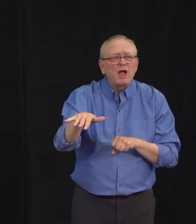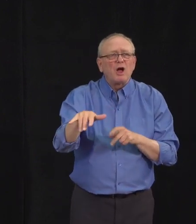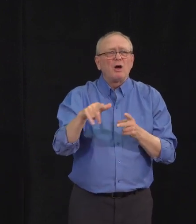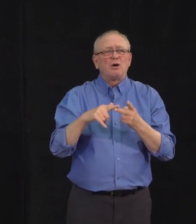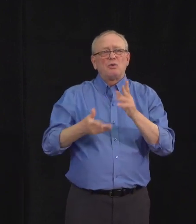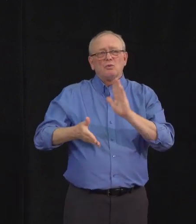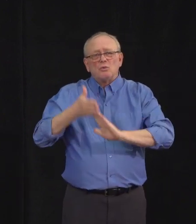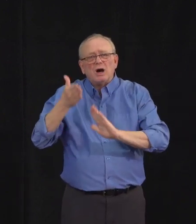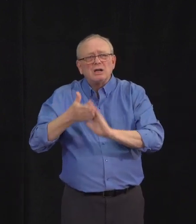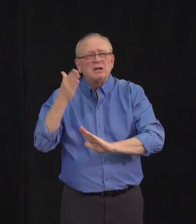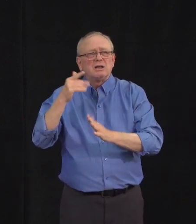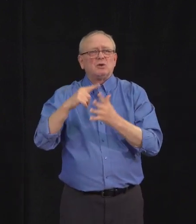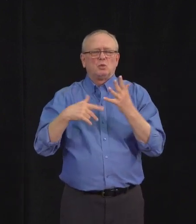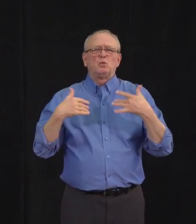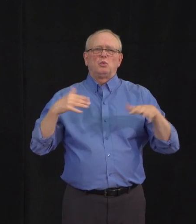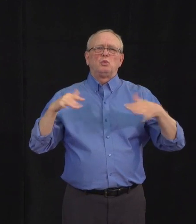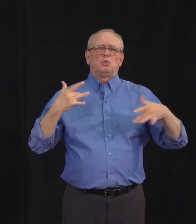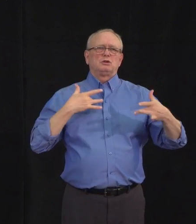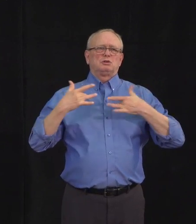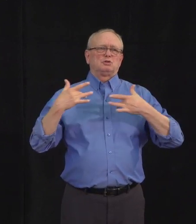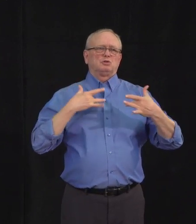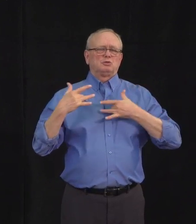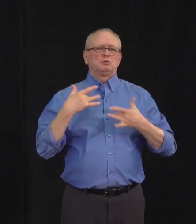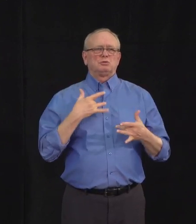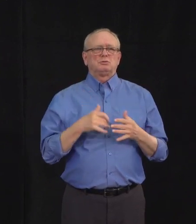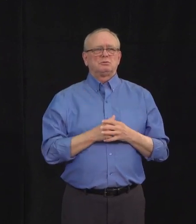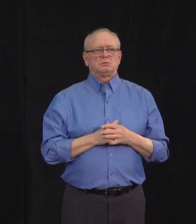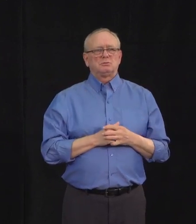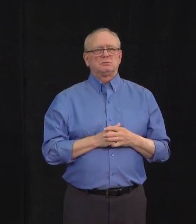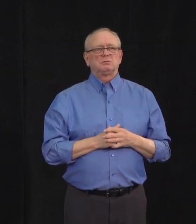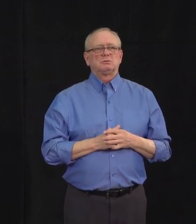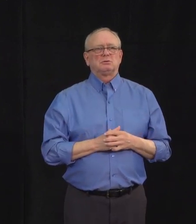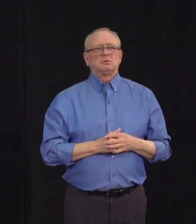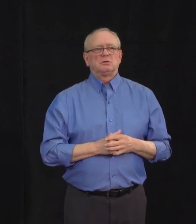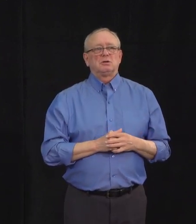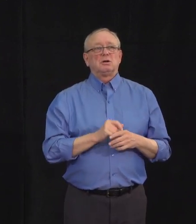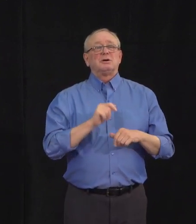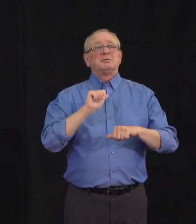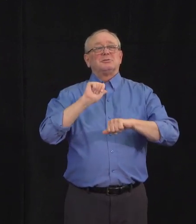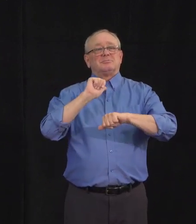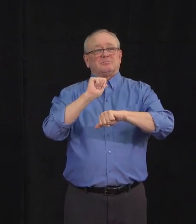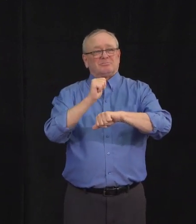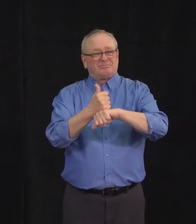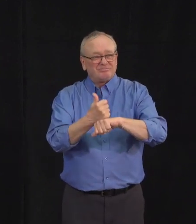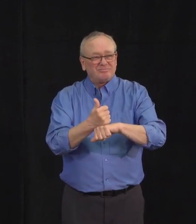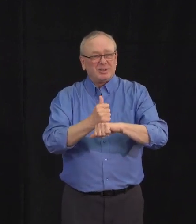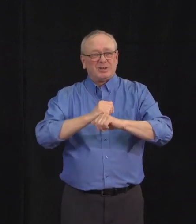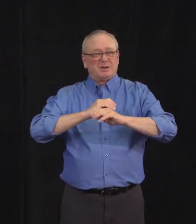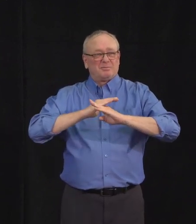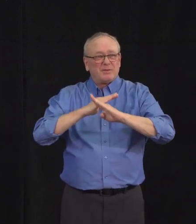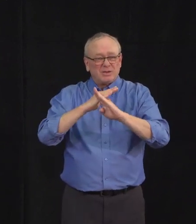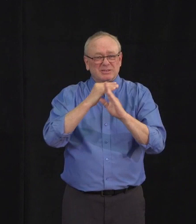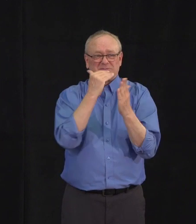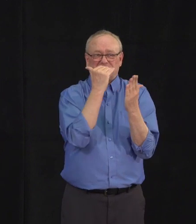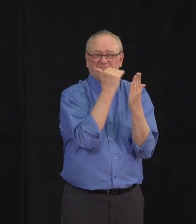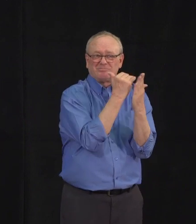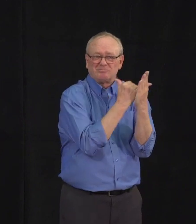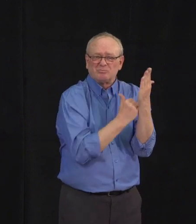I have heard that the preventive measures that have been put in place to prevent outbreaks have had negative impacts on the